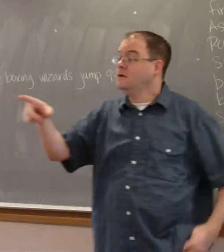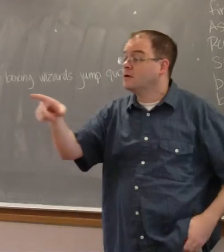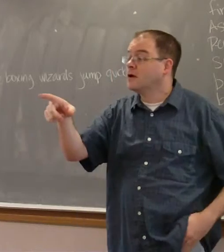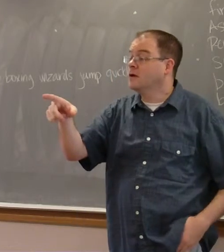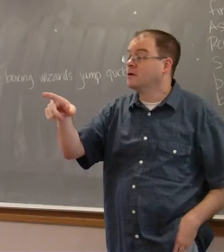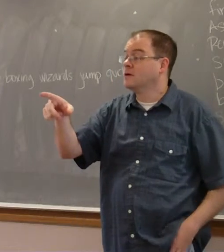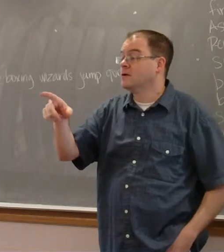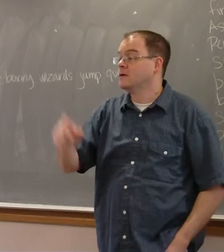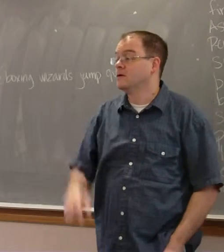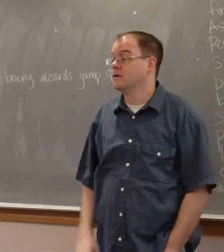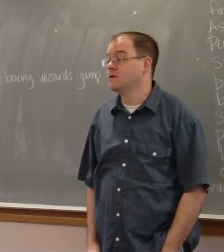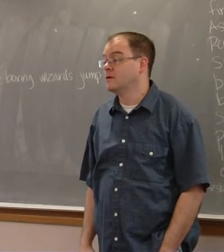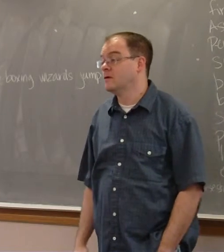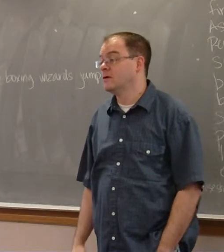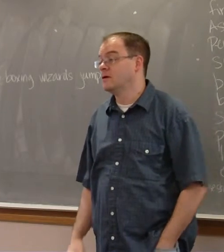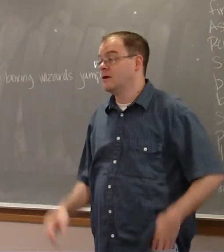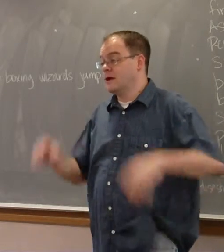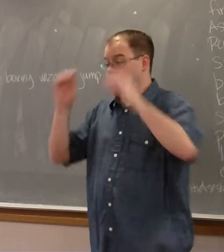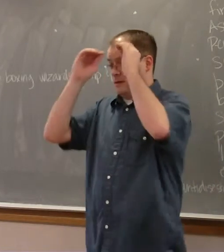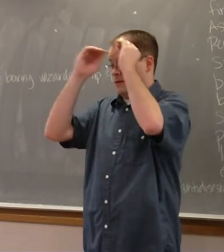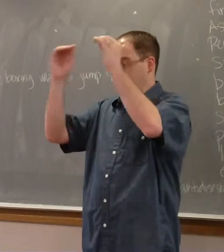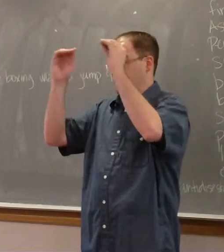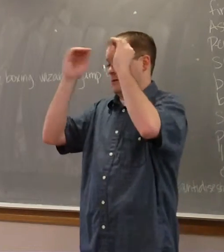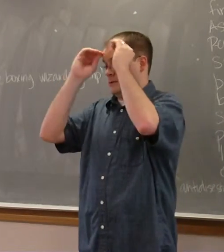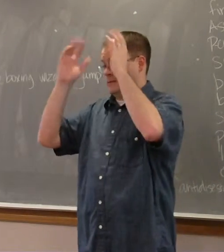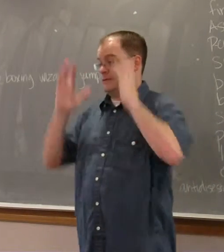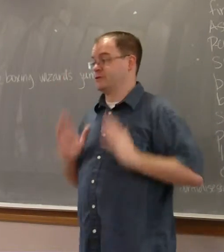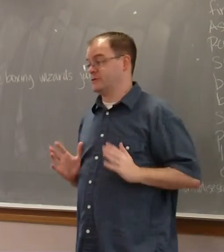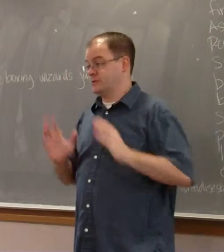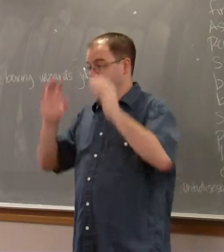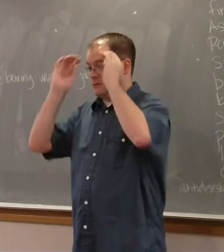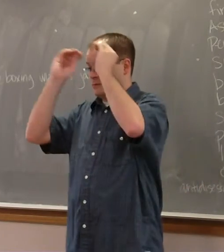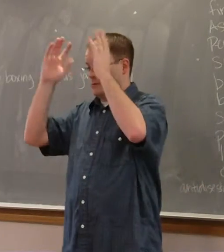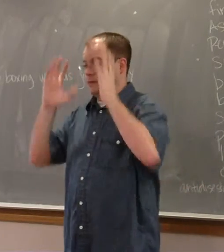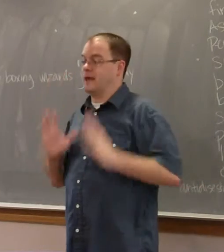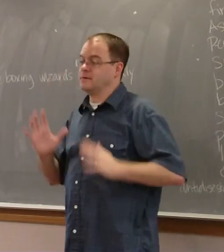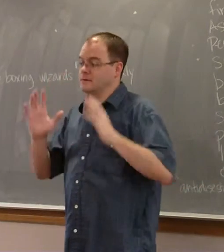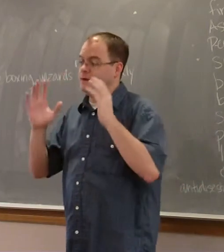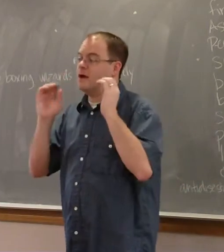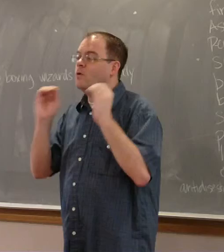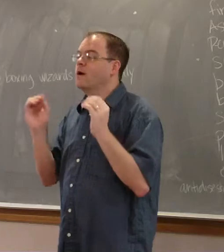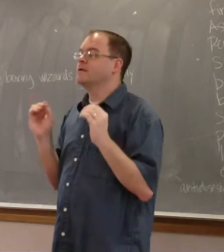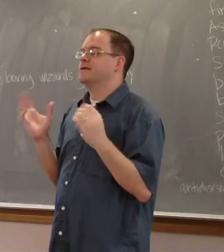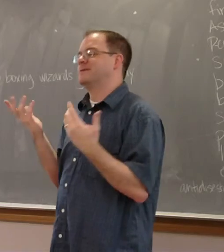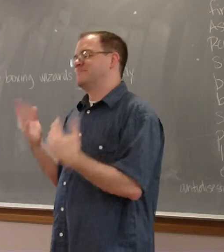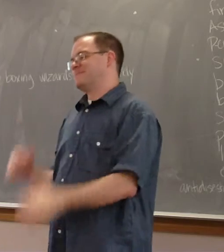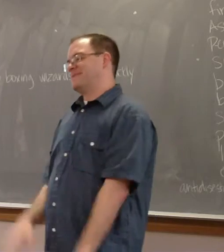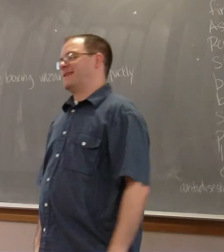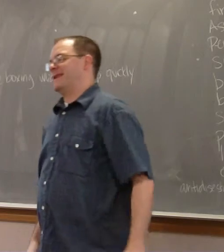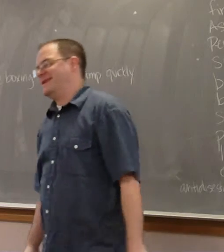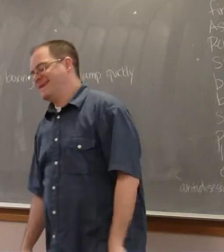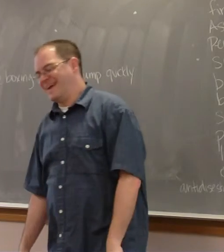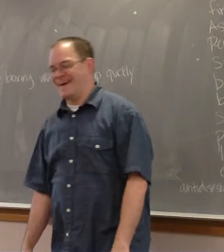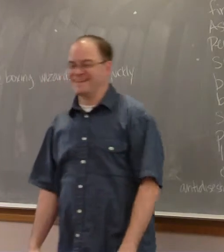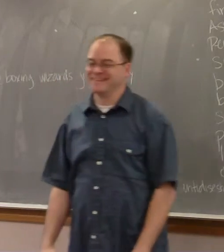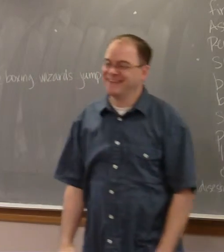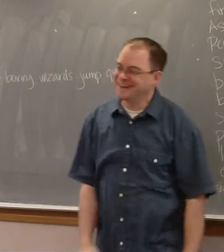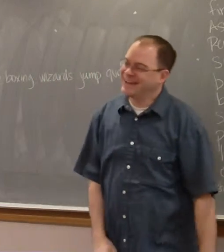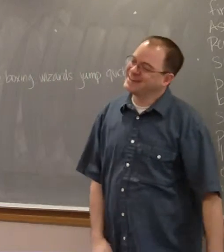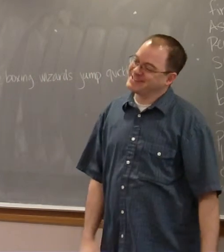Yeah. More lazy than all the way through here. I mean, I just seen Teacher. right here. Yeah. Okay. Well, yeah, that's